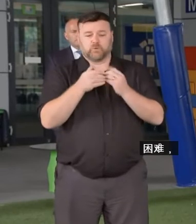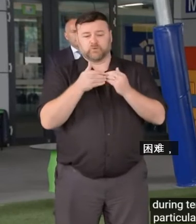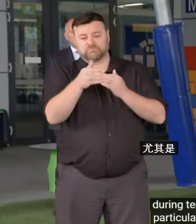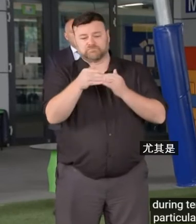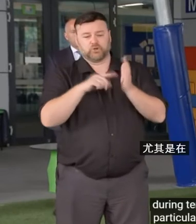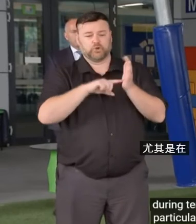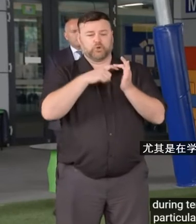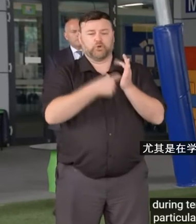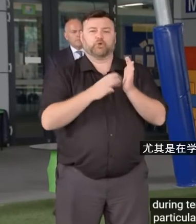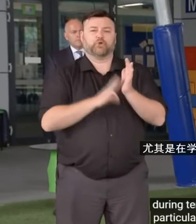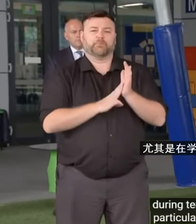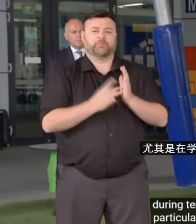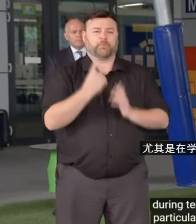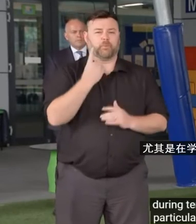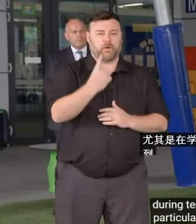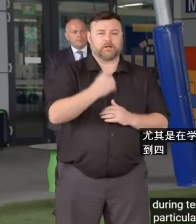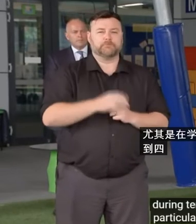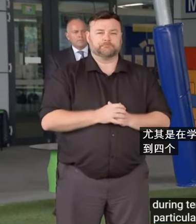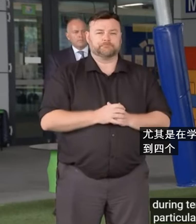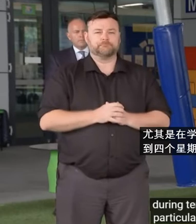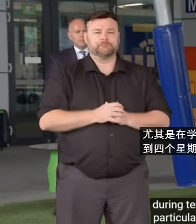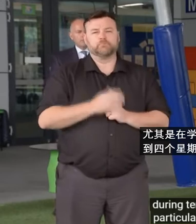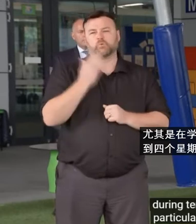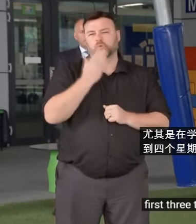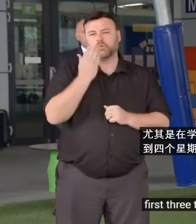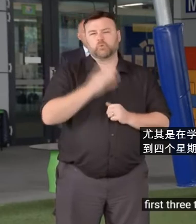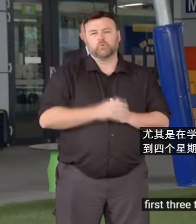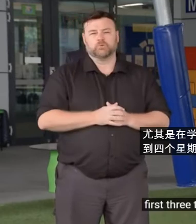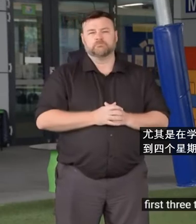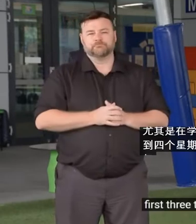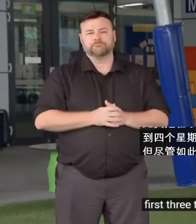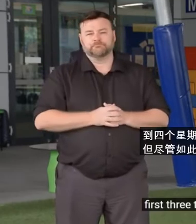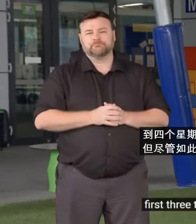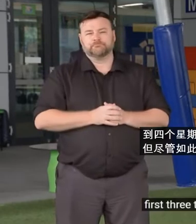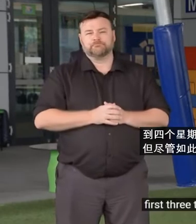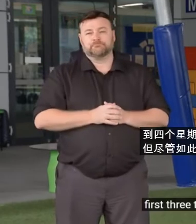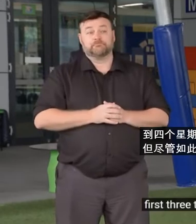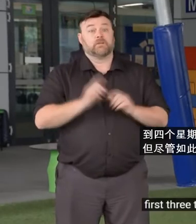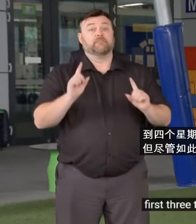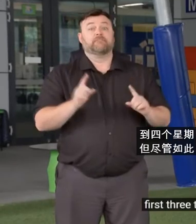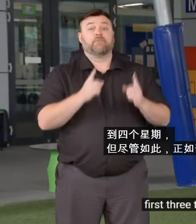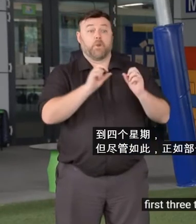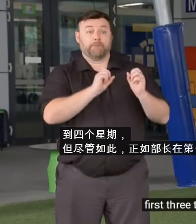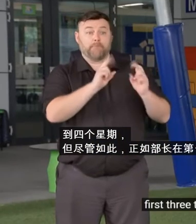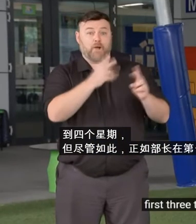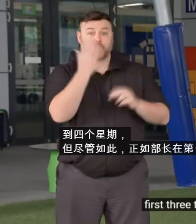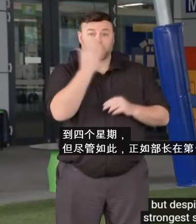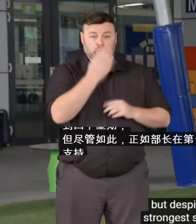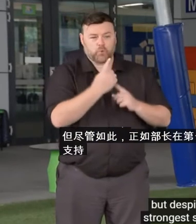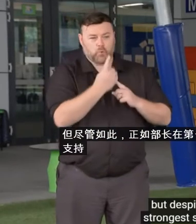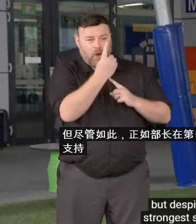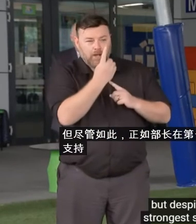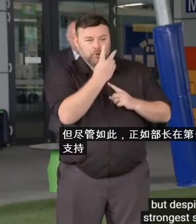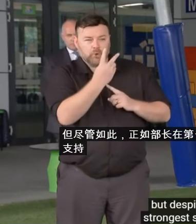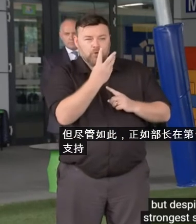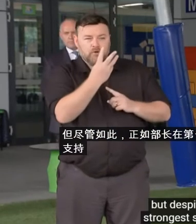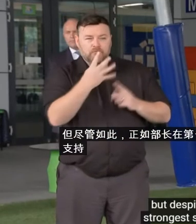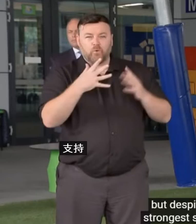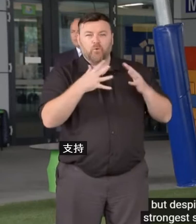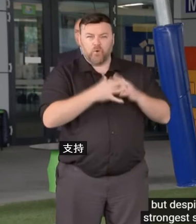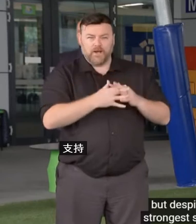year, particularly probably in the first 3 to 4 weeks of the term. But despite that, there is the strongest